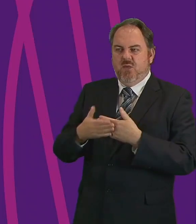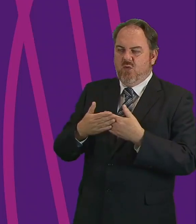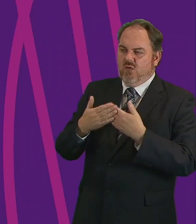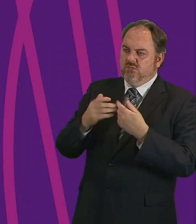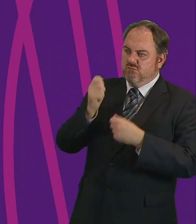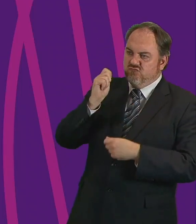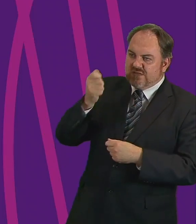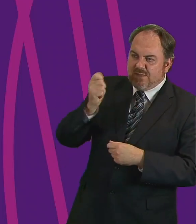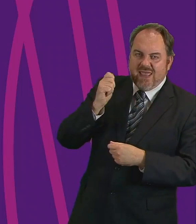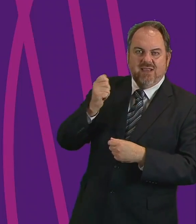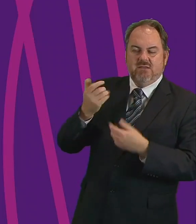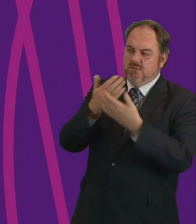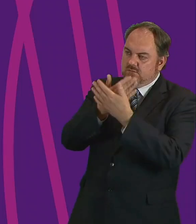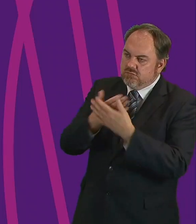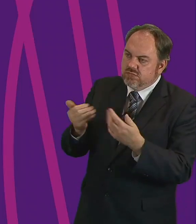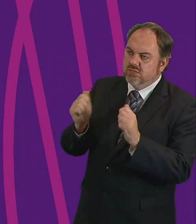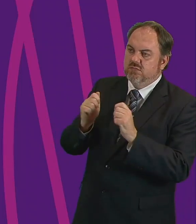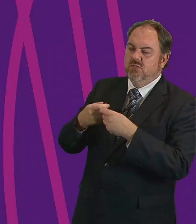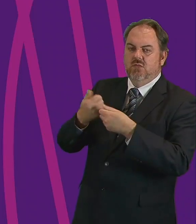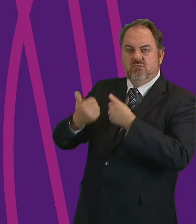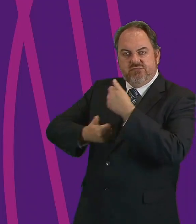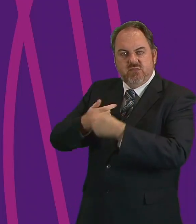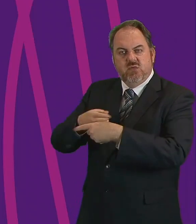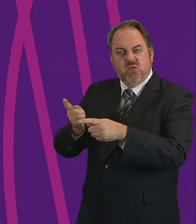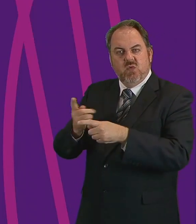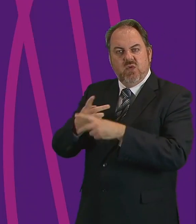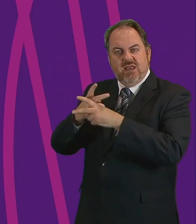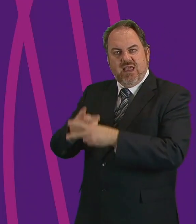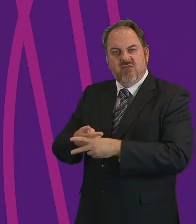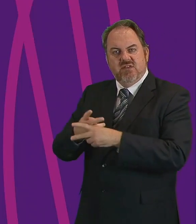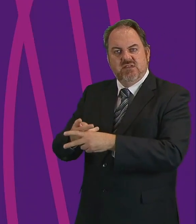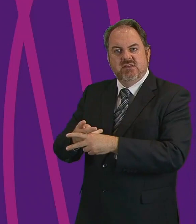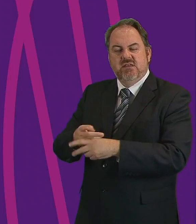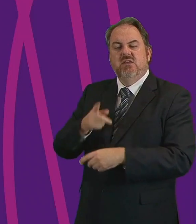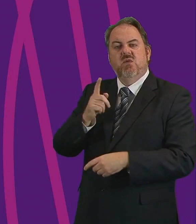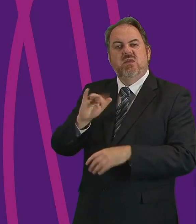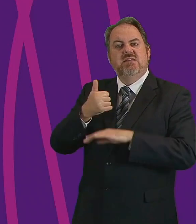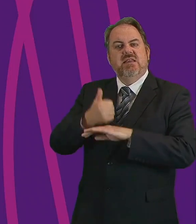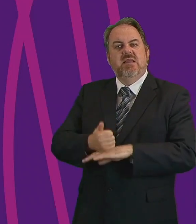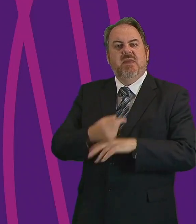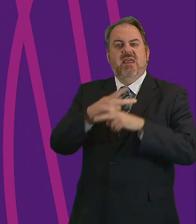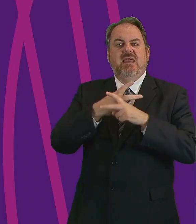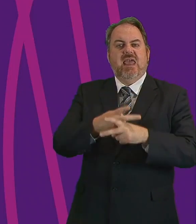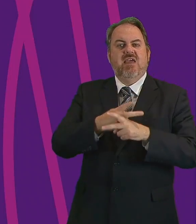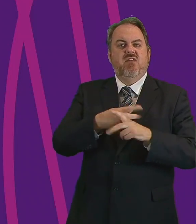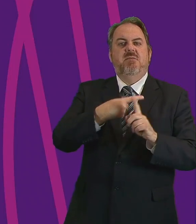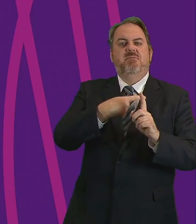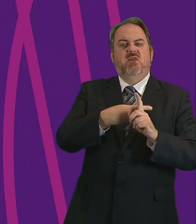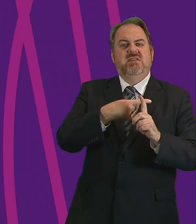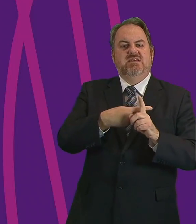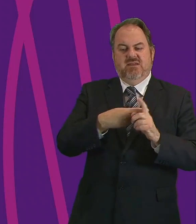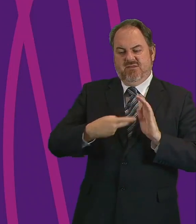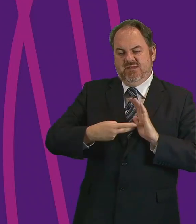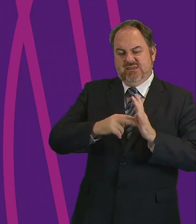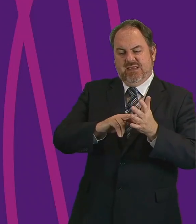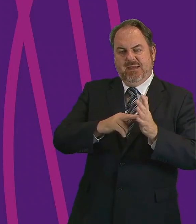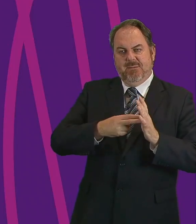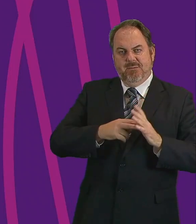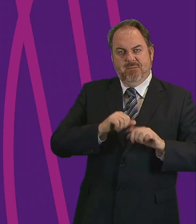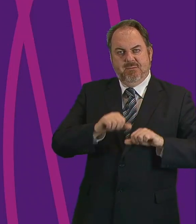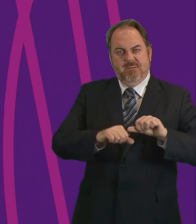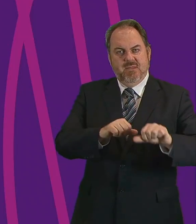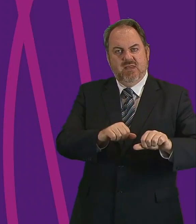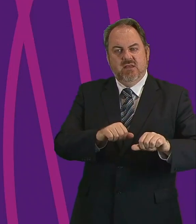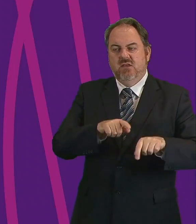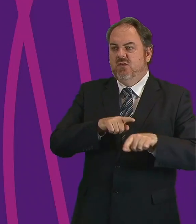champion and promote in this chamber for the last few years now is a Carer Positive scheme. The necessary acceleration of the adoption